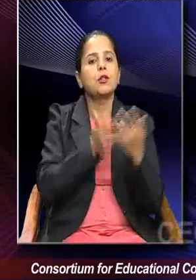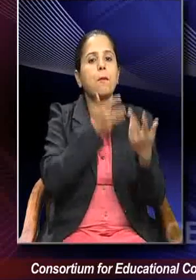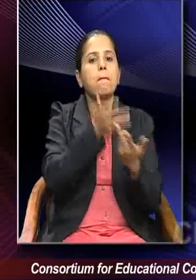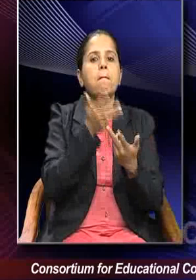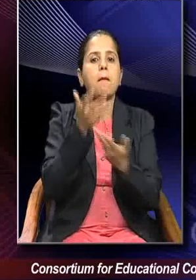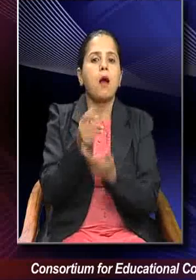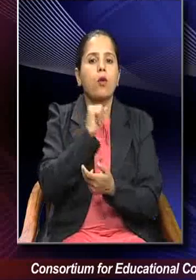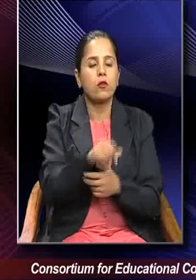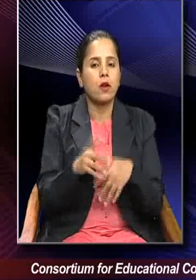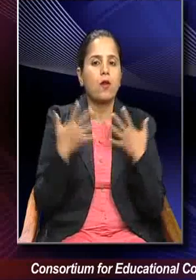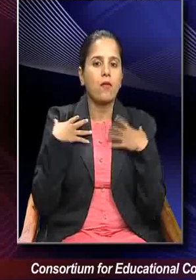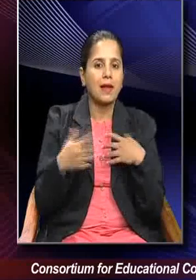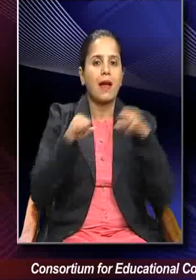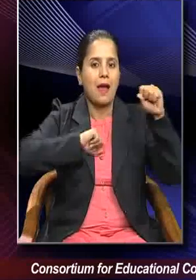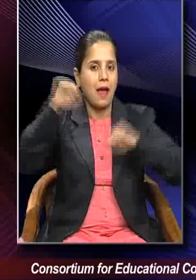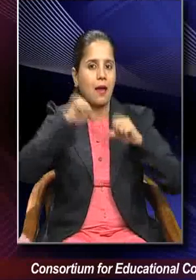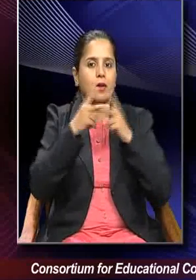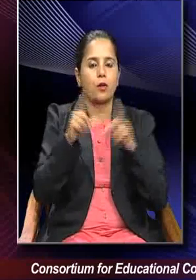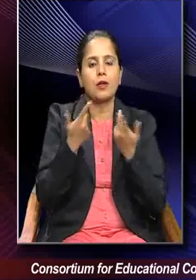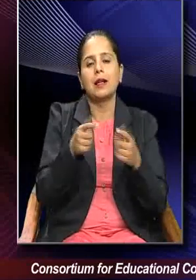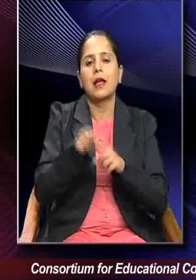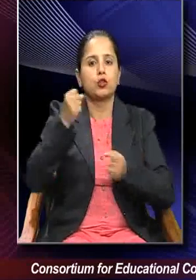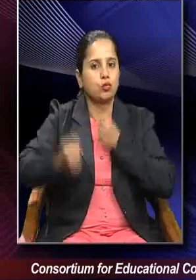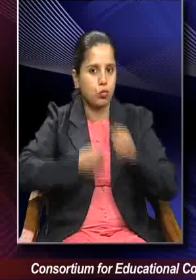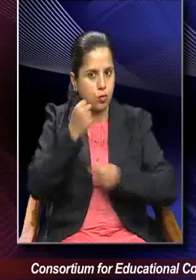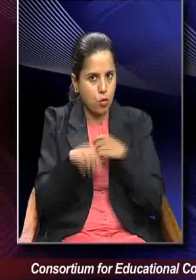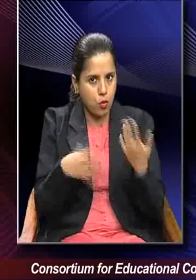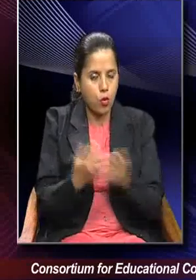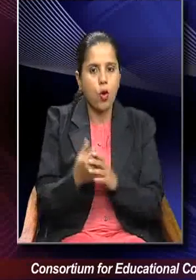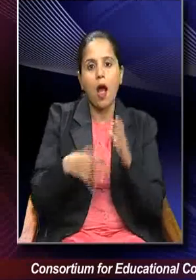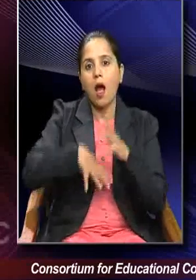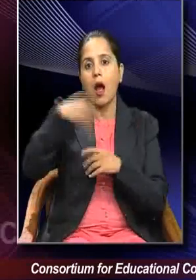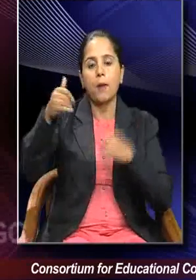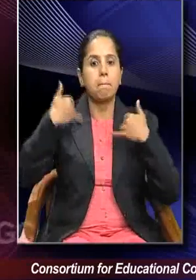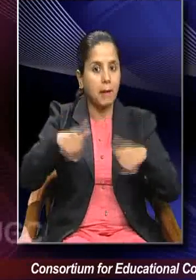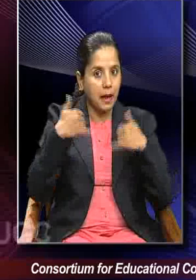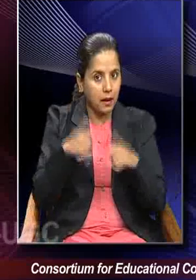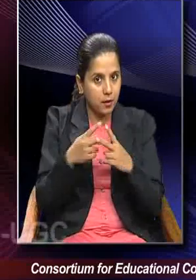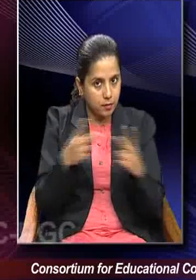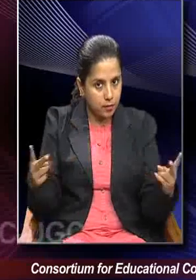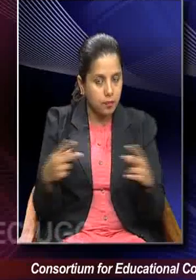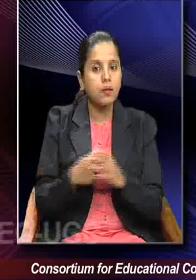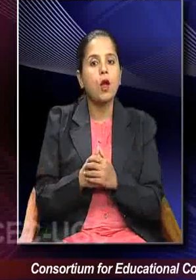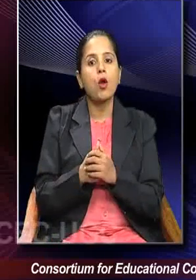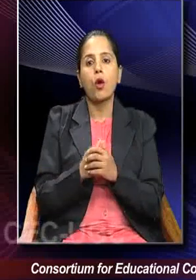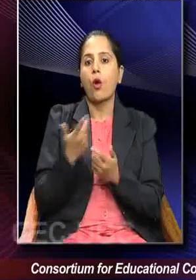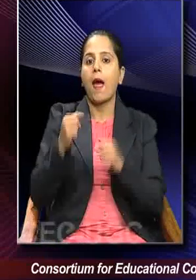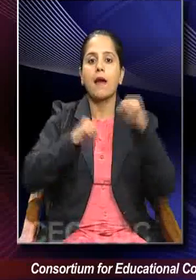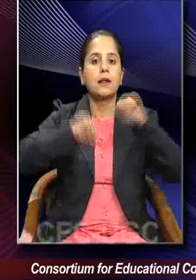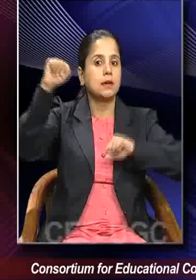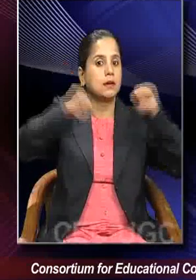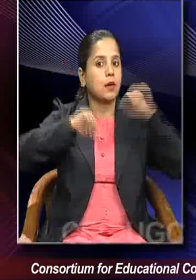age-appropriate physical activities like sports, outdoor play, and